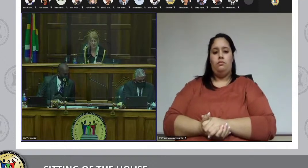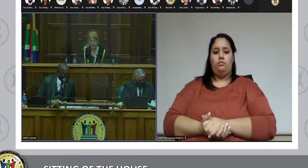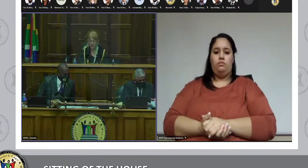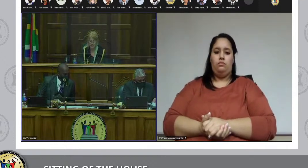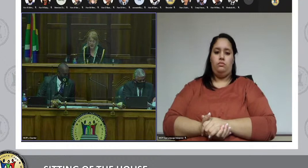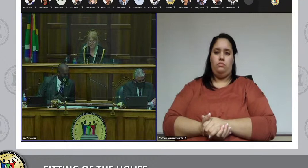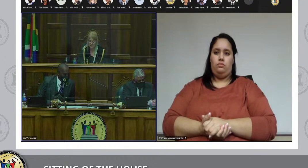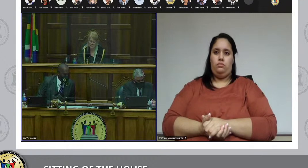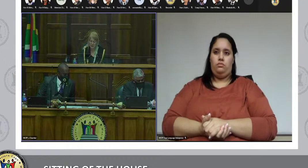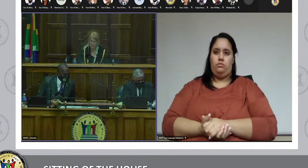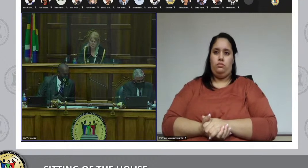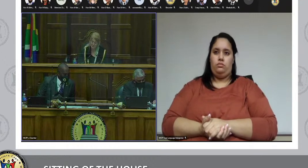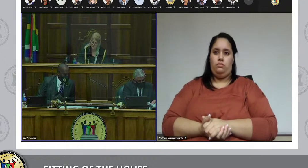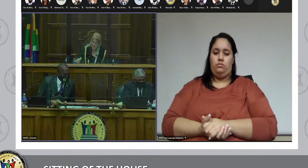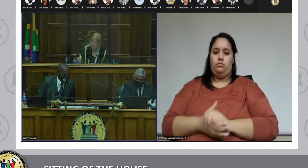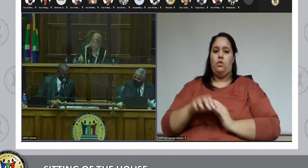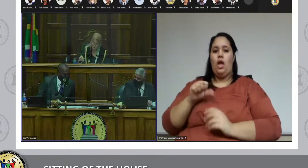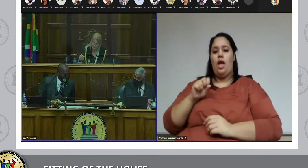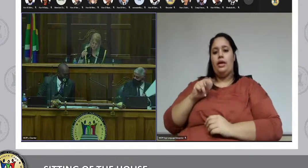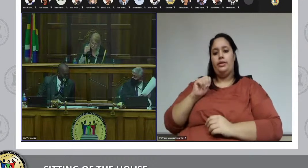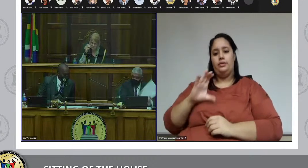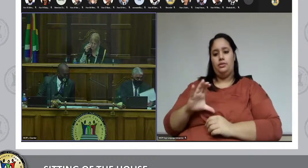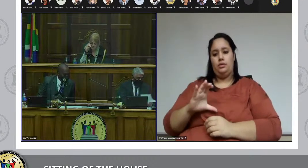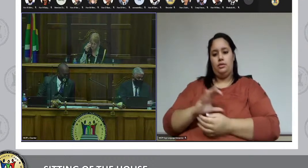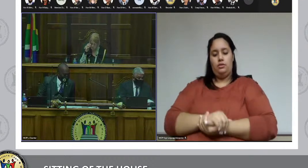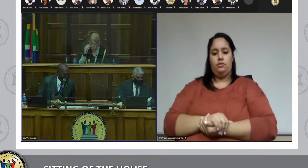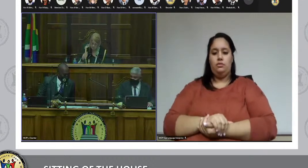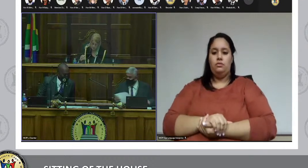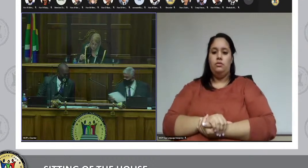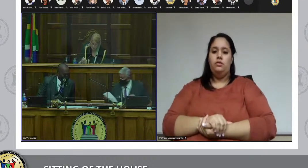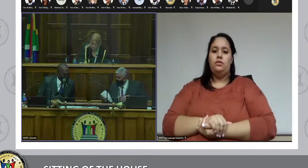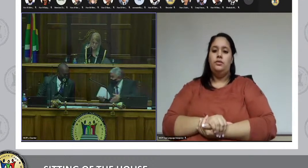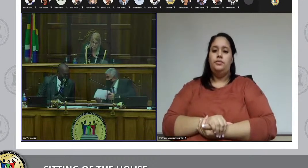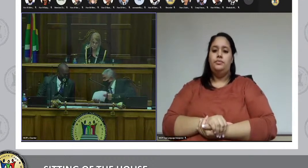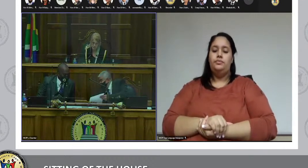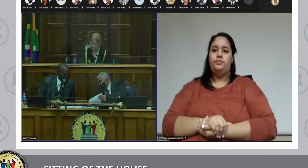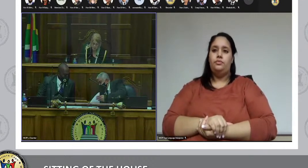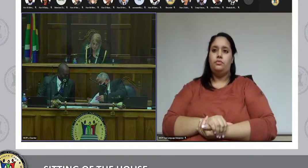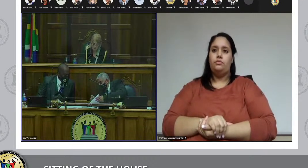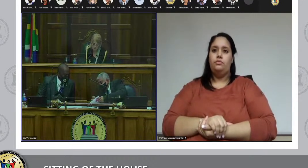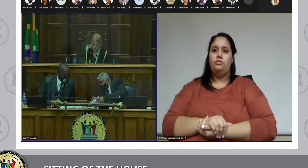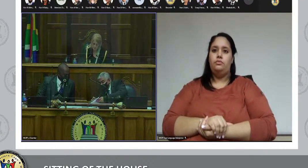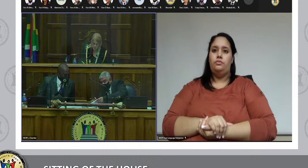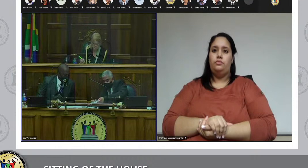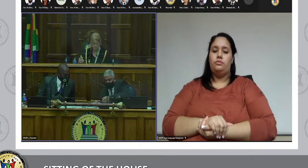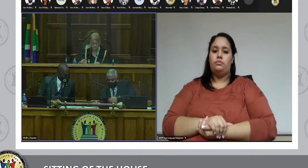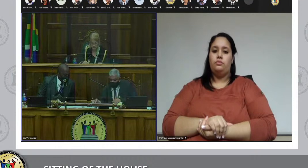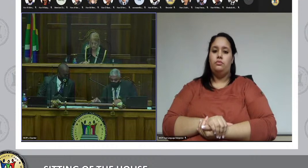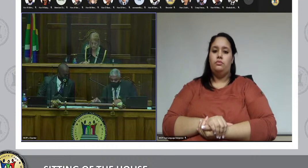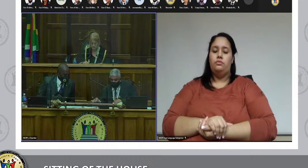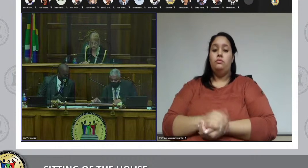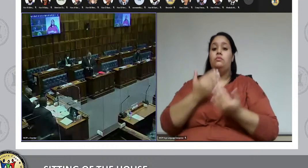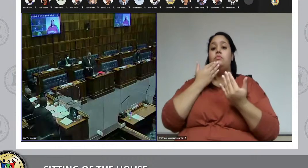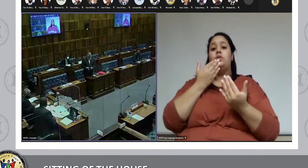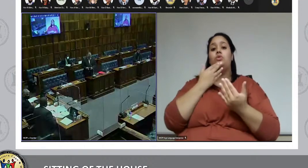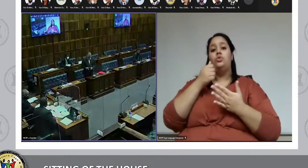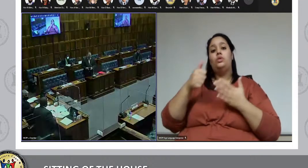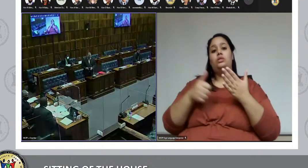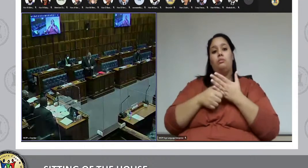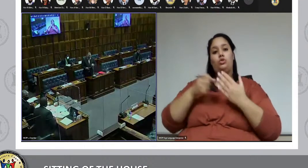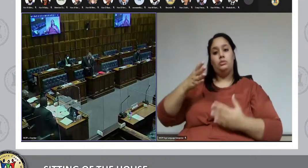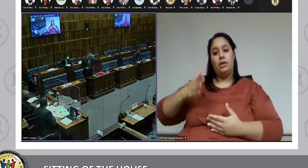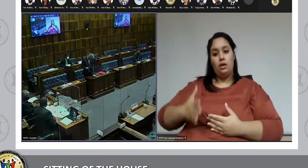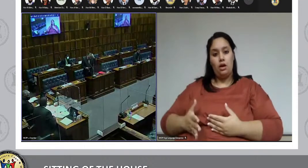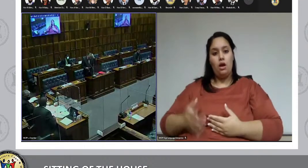Or let me just say the ANC. Thank you very much, Deputy Speaker. I would like